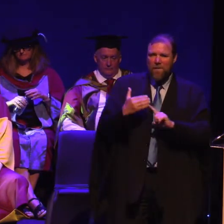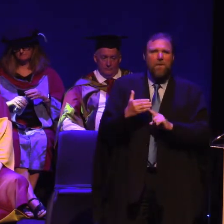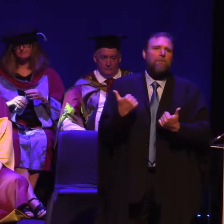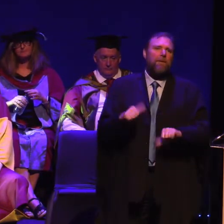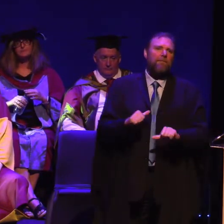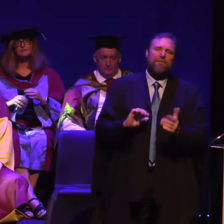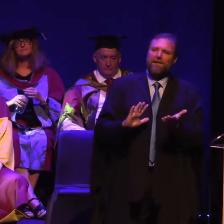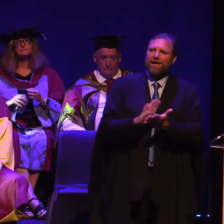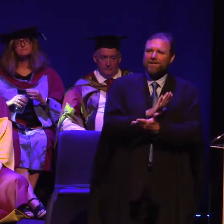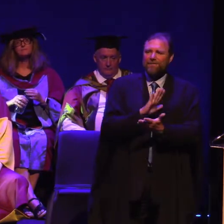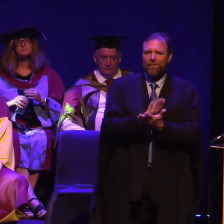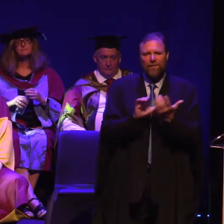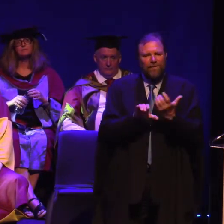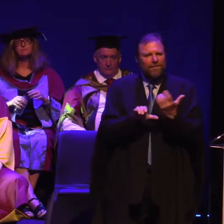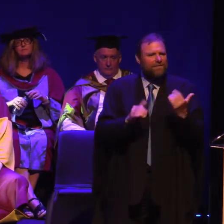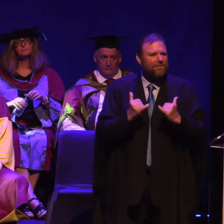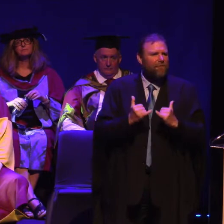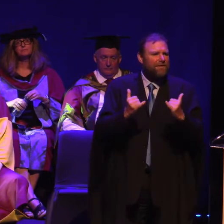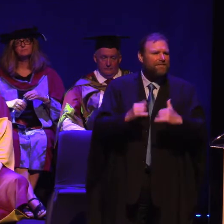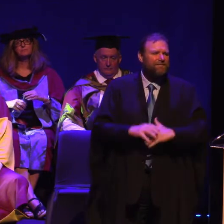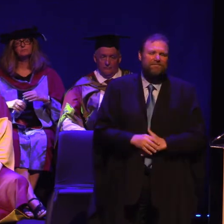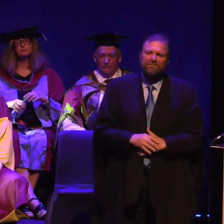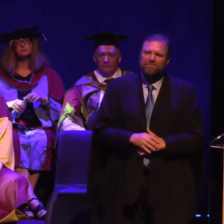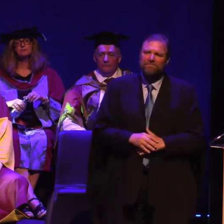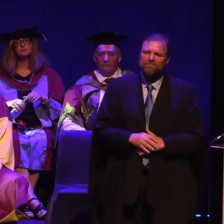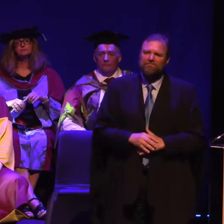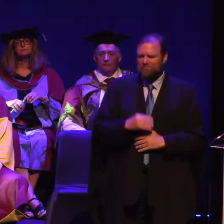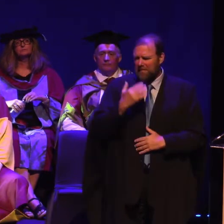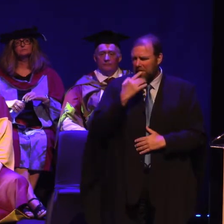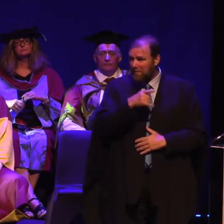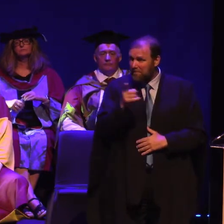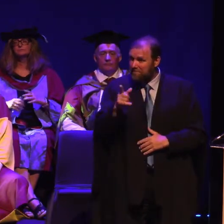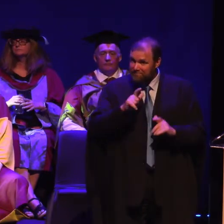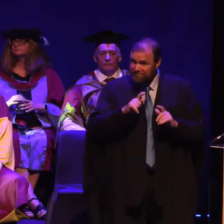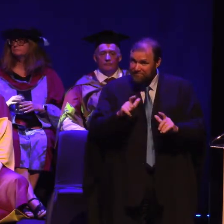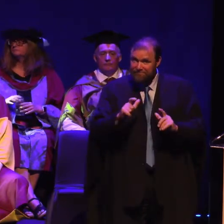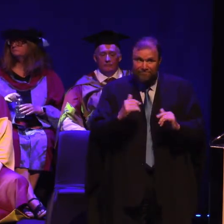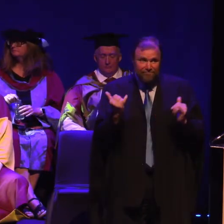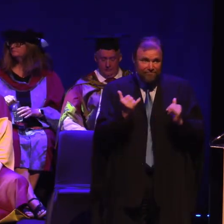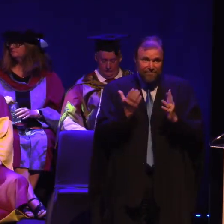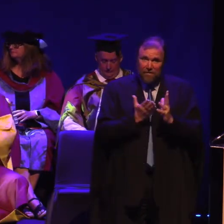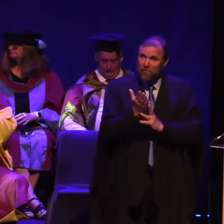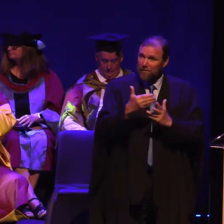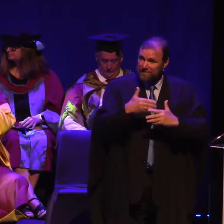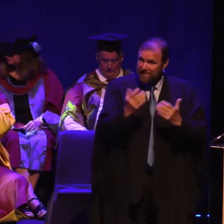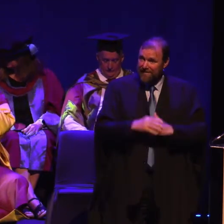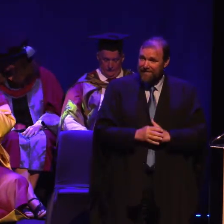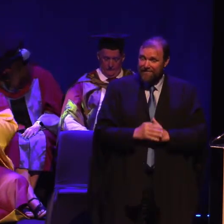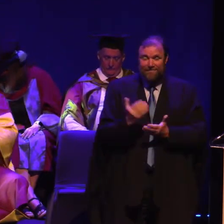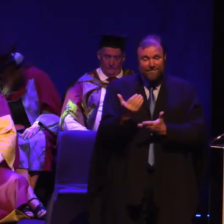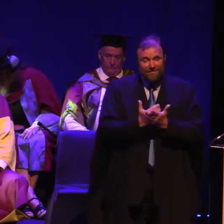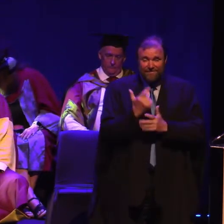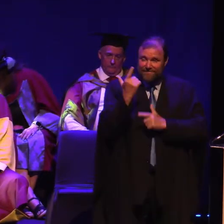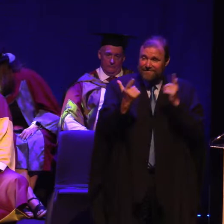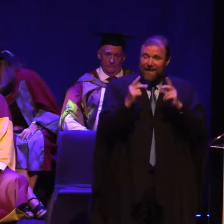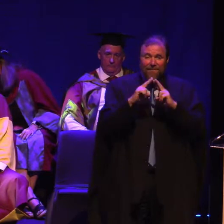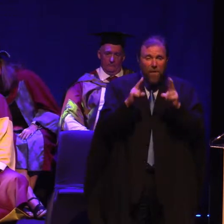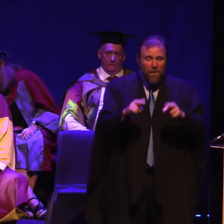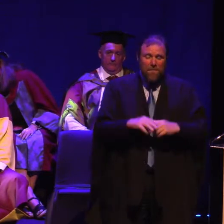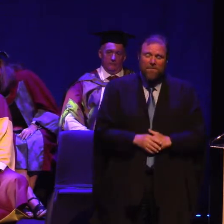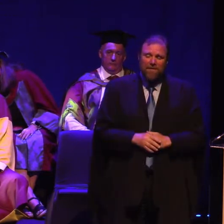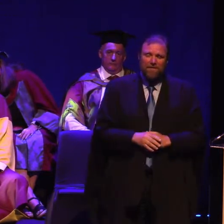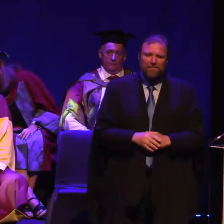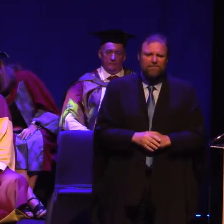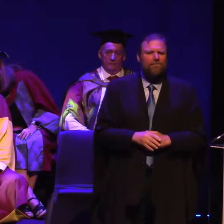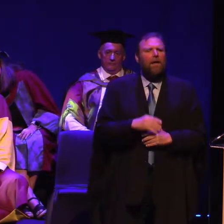enjoyed this graduation ceremony. Do continue to celebrate throughout the day and have a safe journey home.